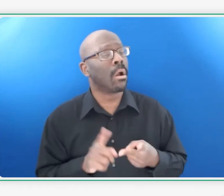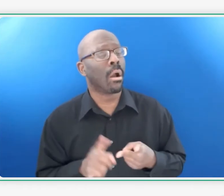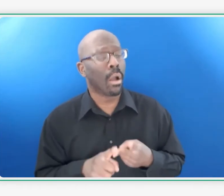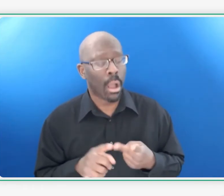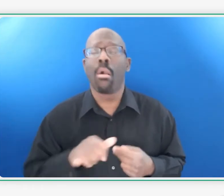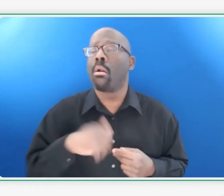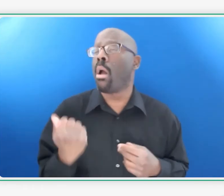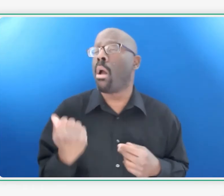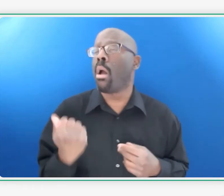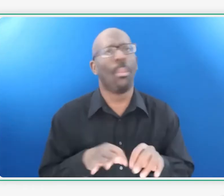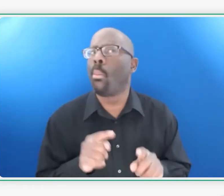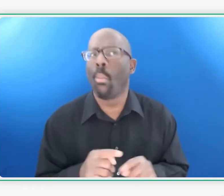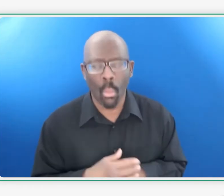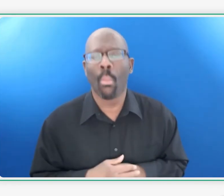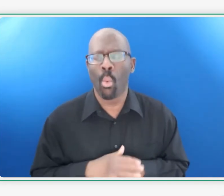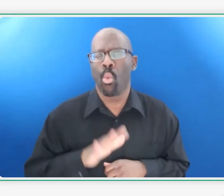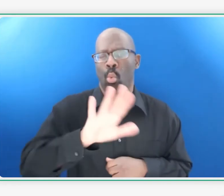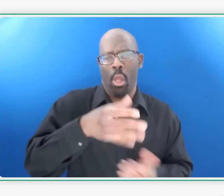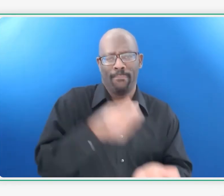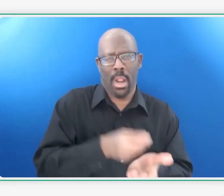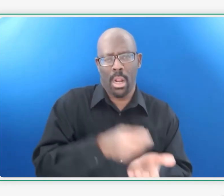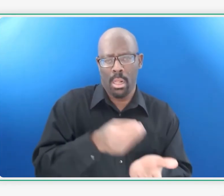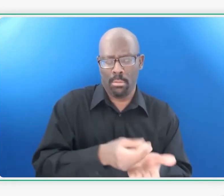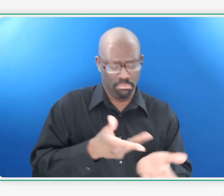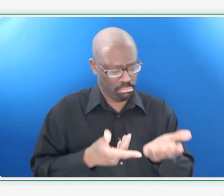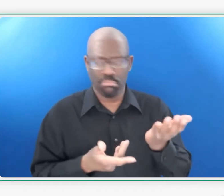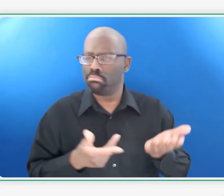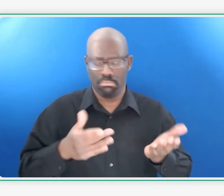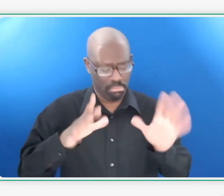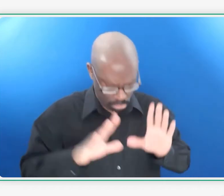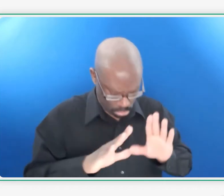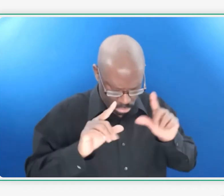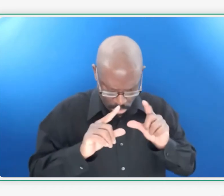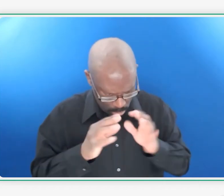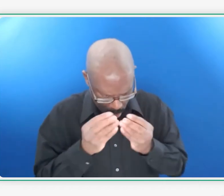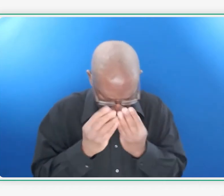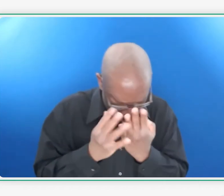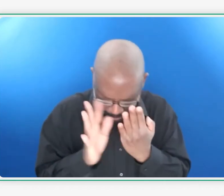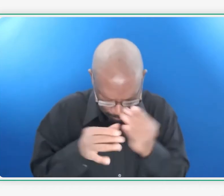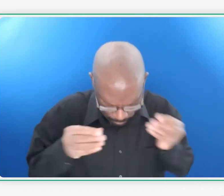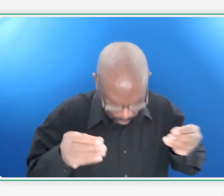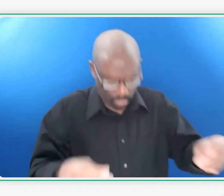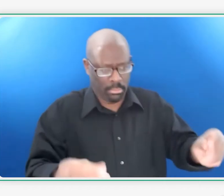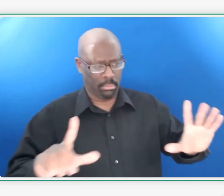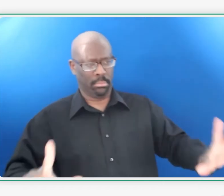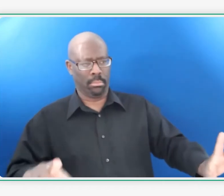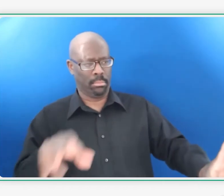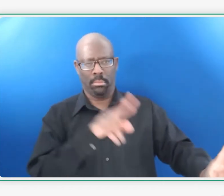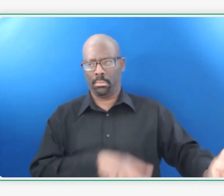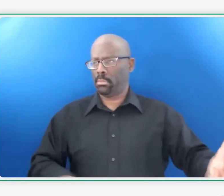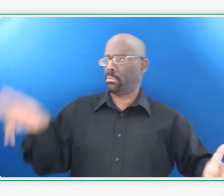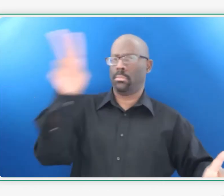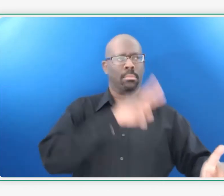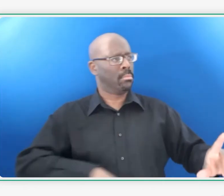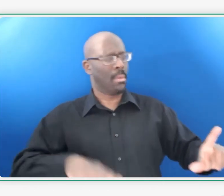own personal and financial needs. And also, when it comes to